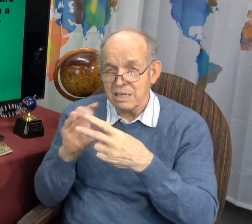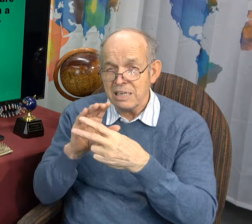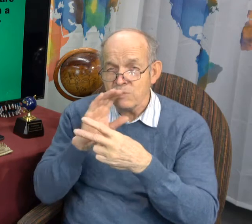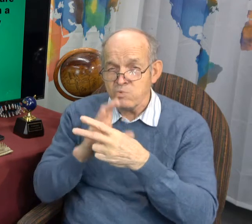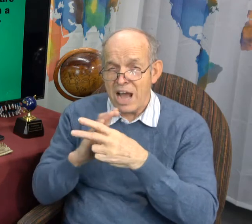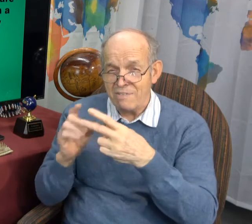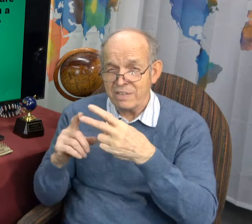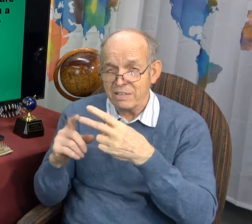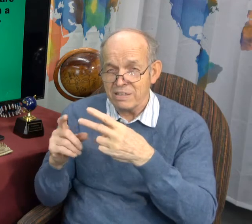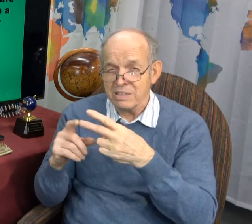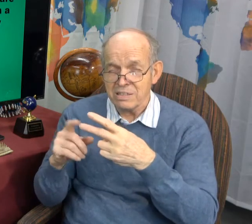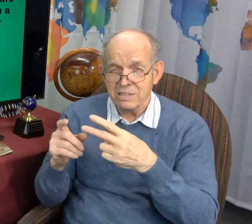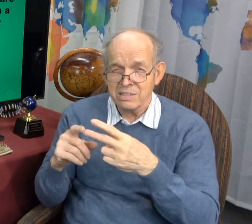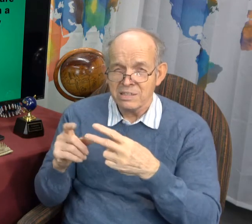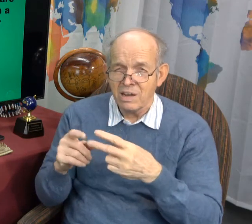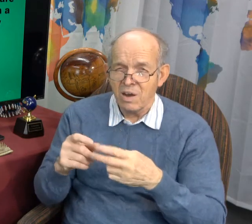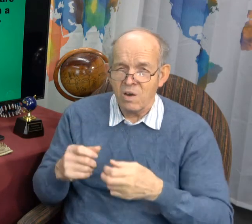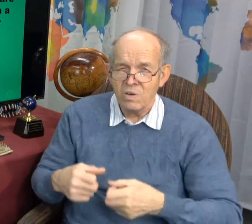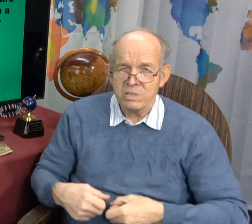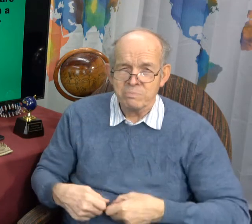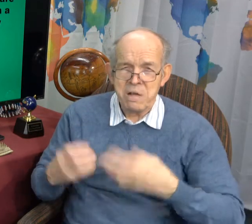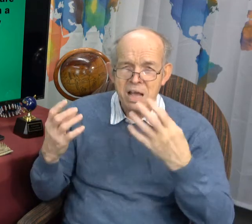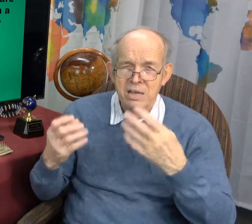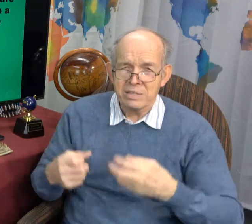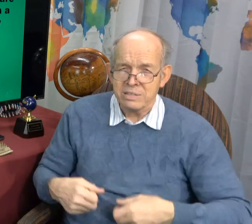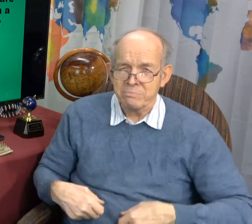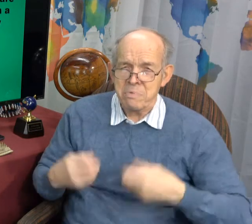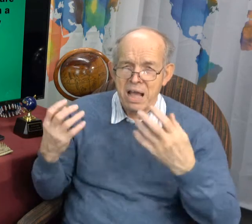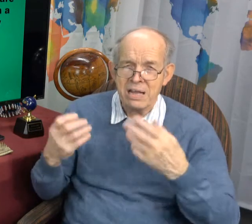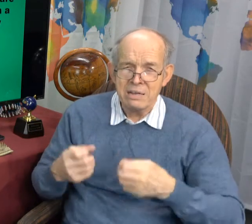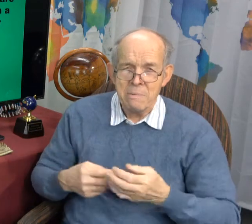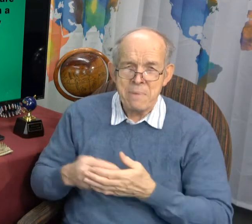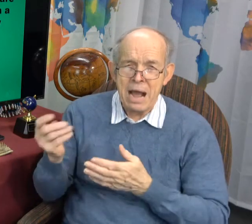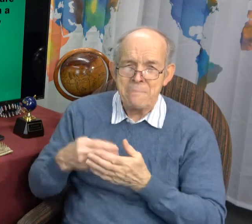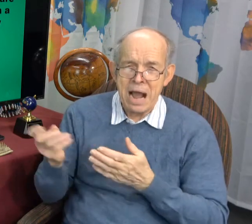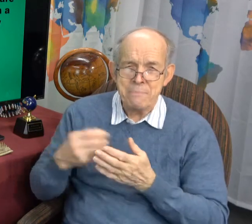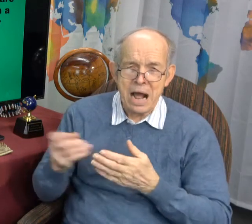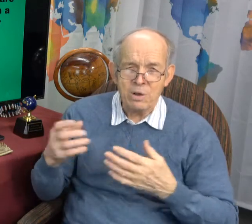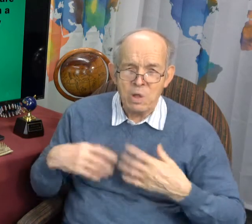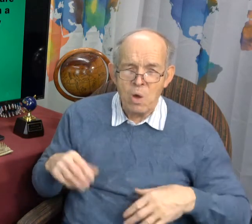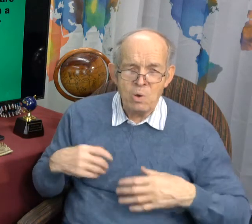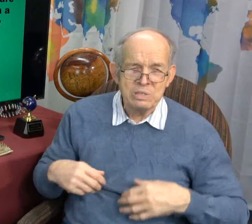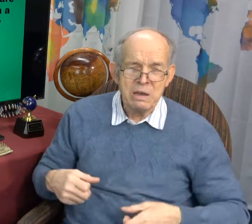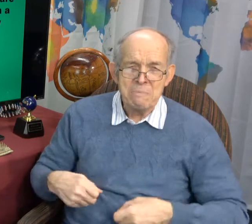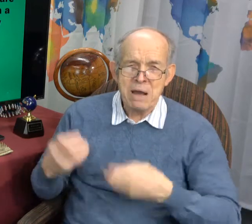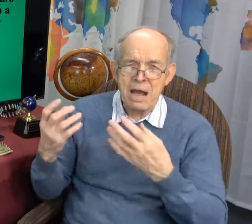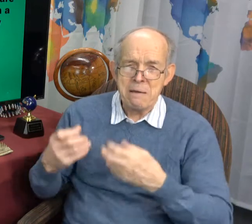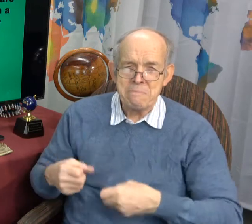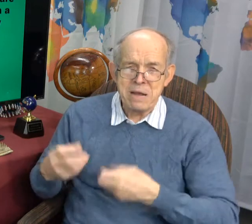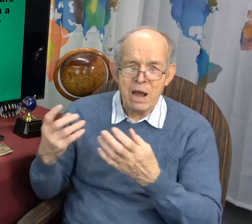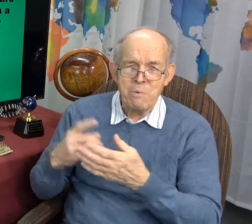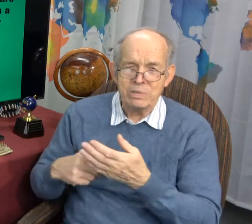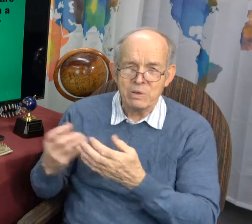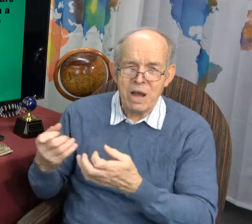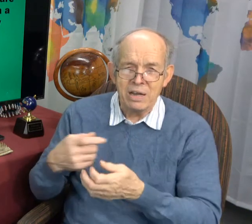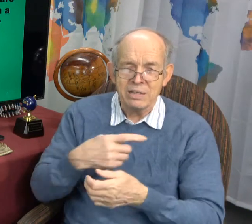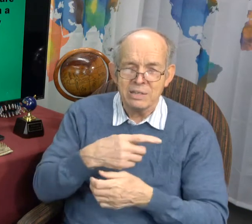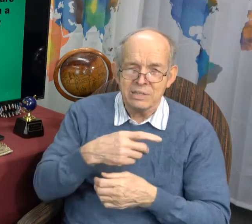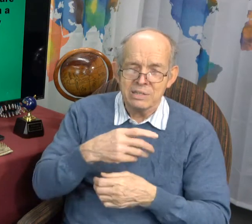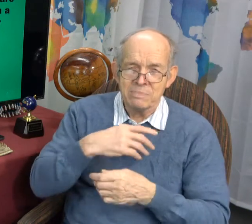It's rap. Oh, splash, splash, bye, bye, bye, girl, bye, bye, what you got? I